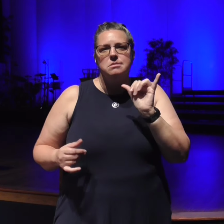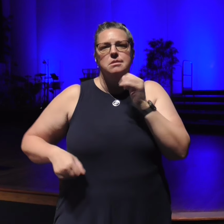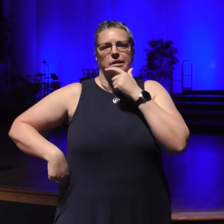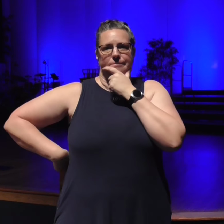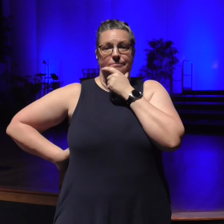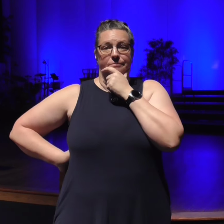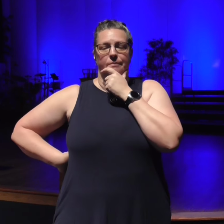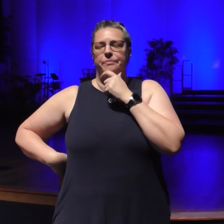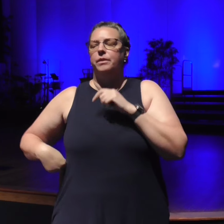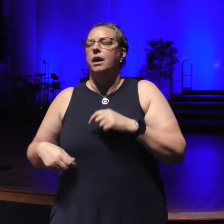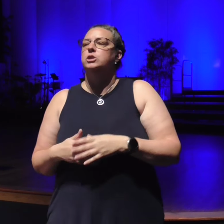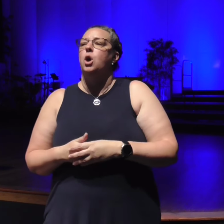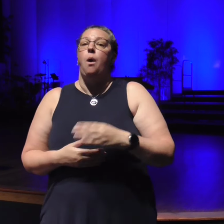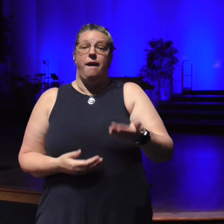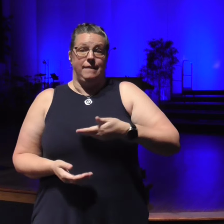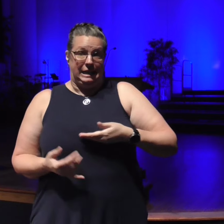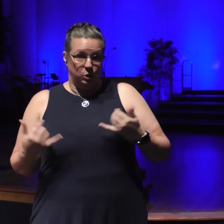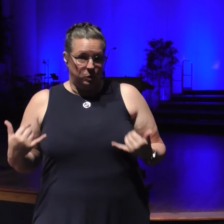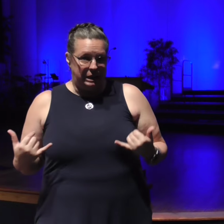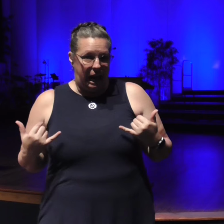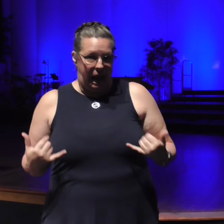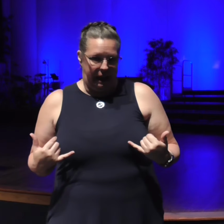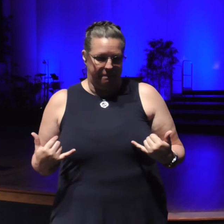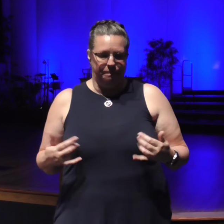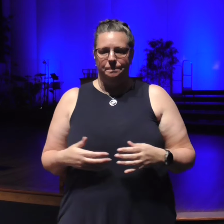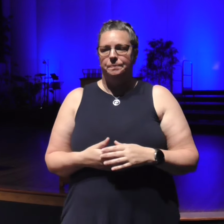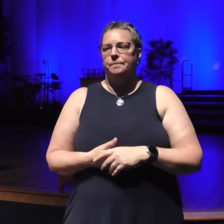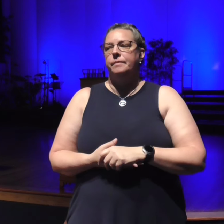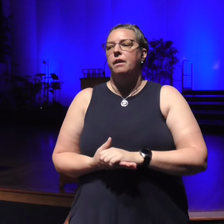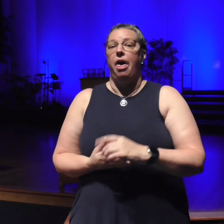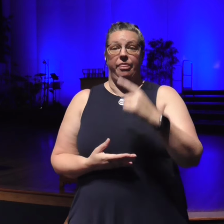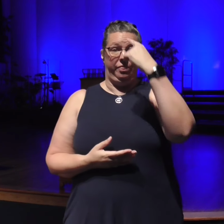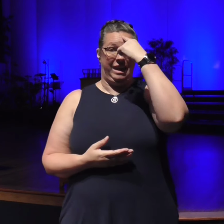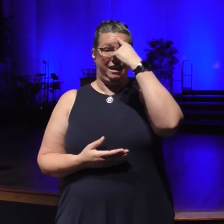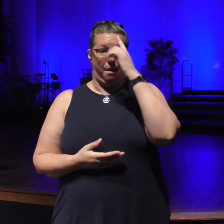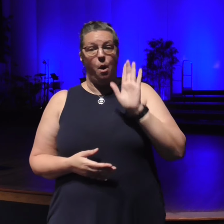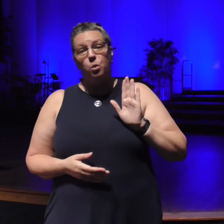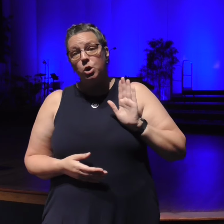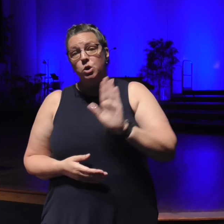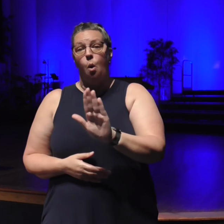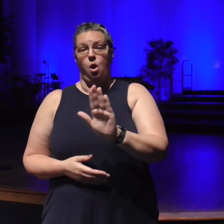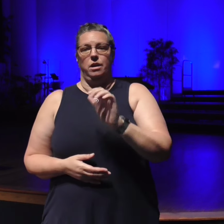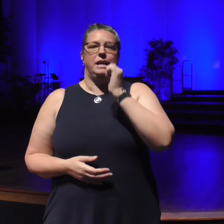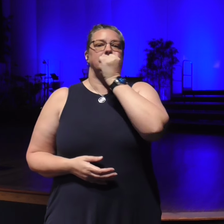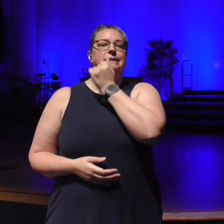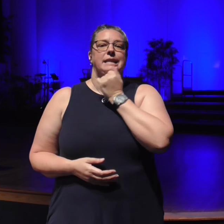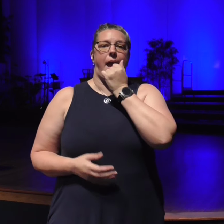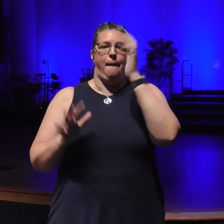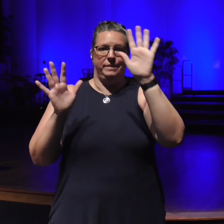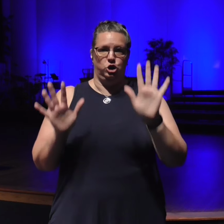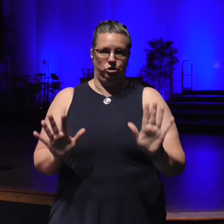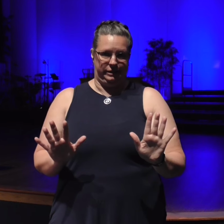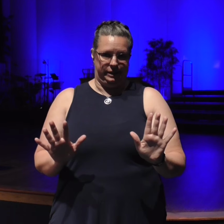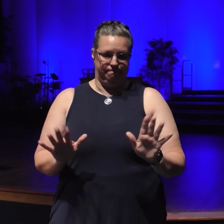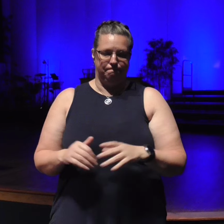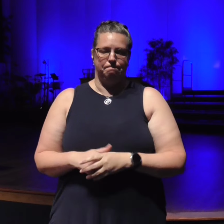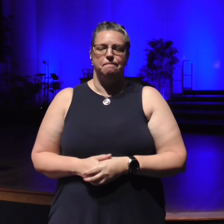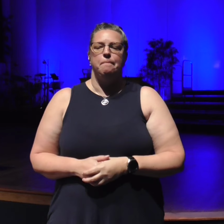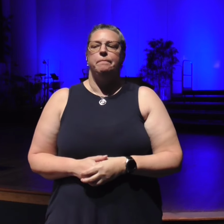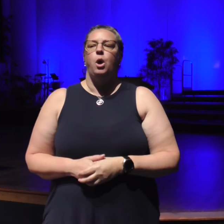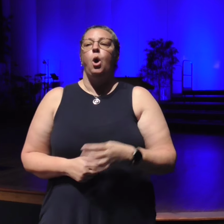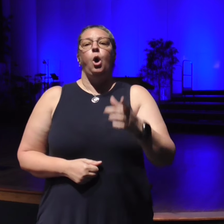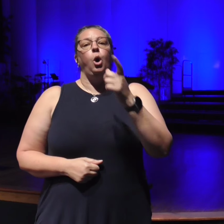So I invite you today to think about your tapestry, to think about who are